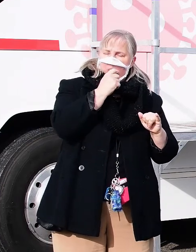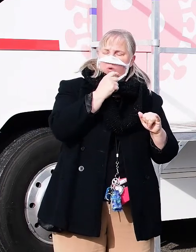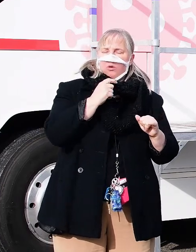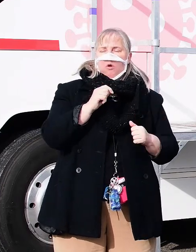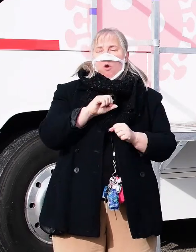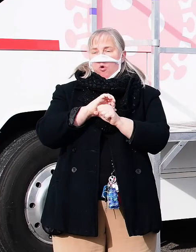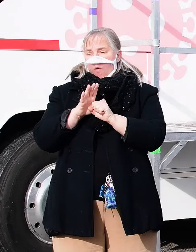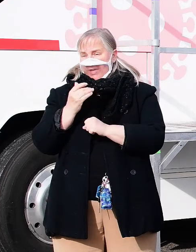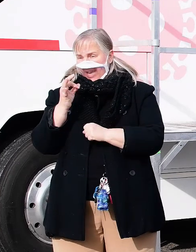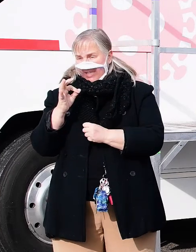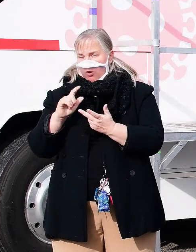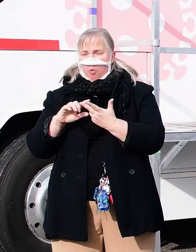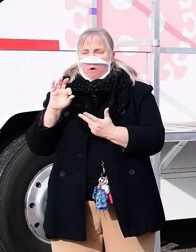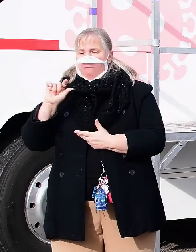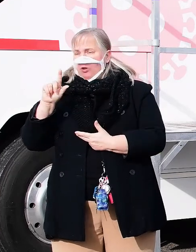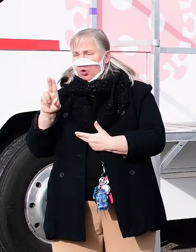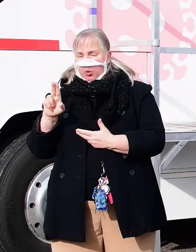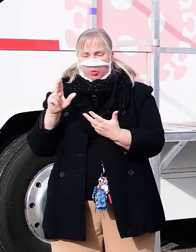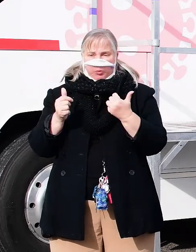COVID-19, or the flu.